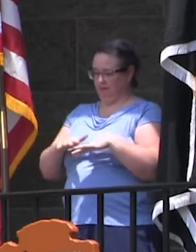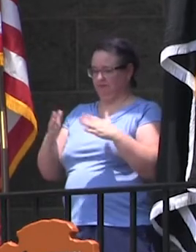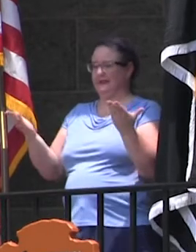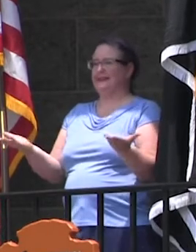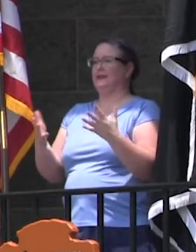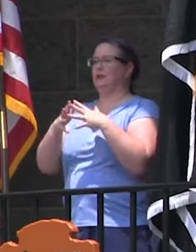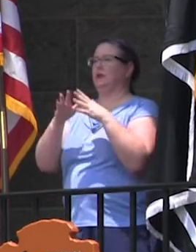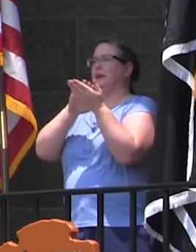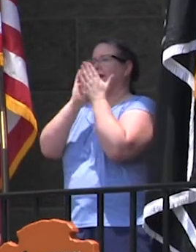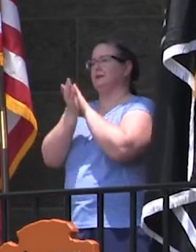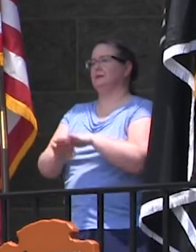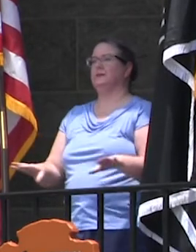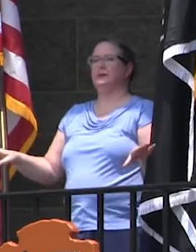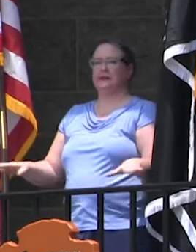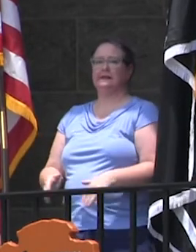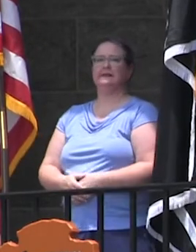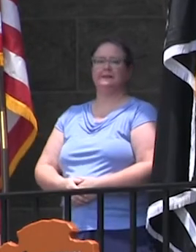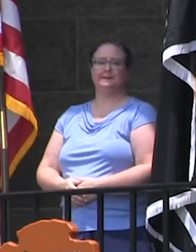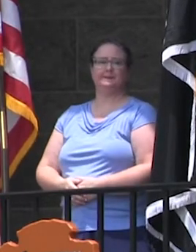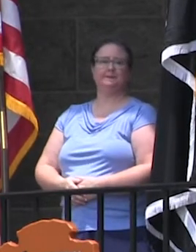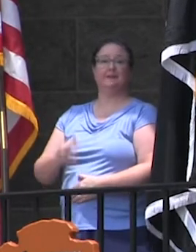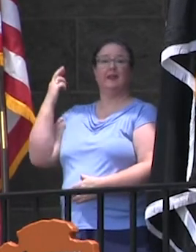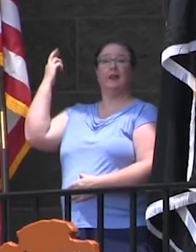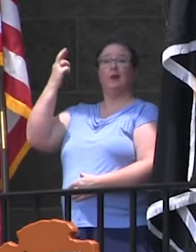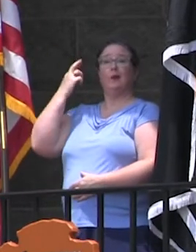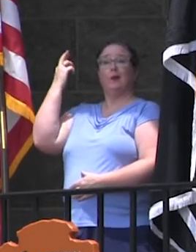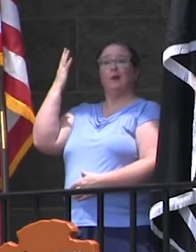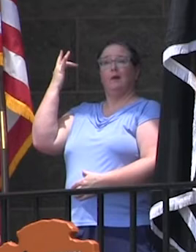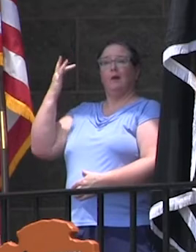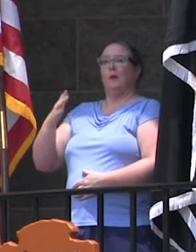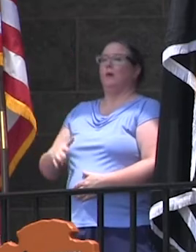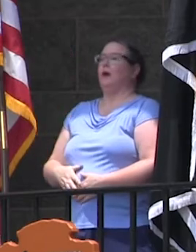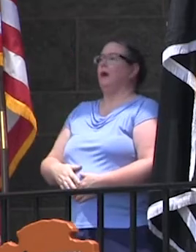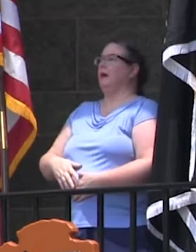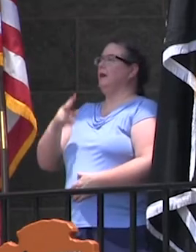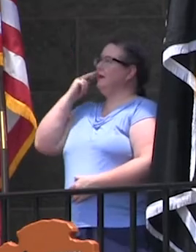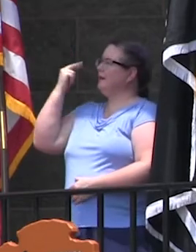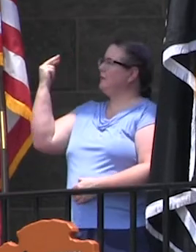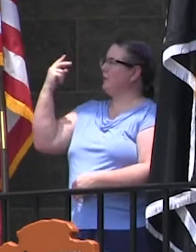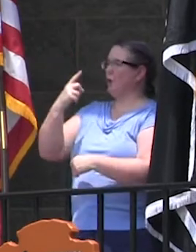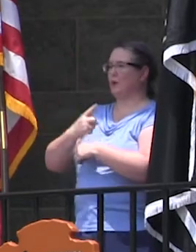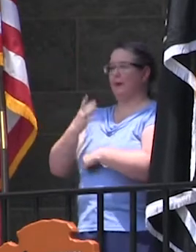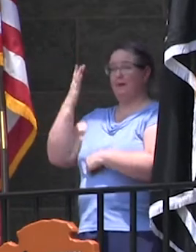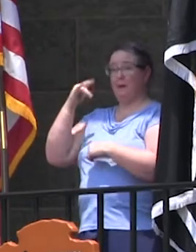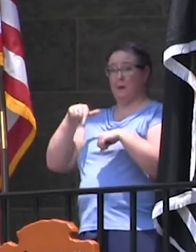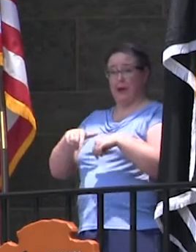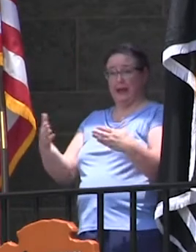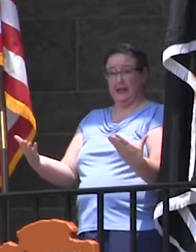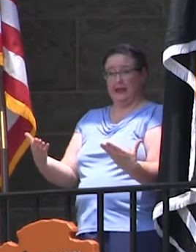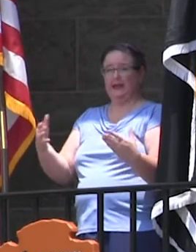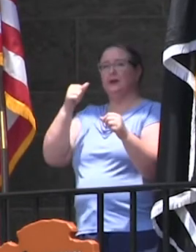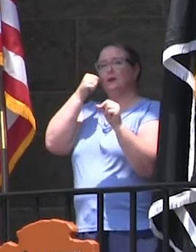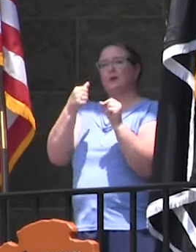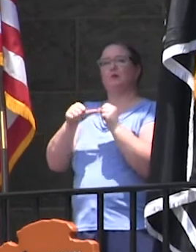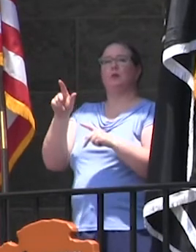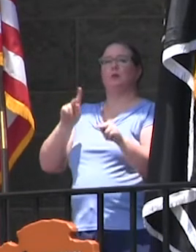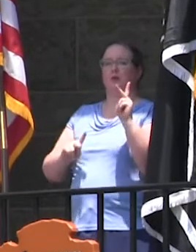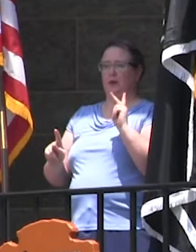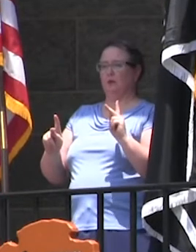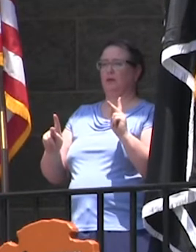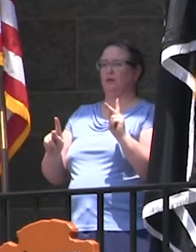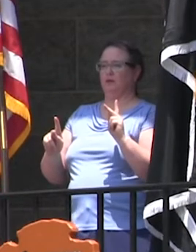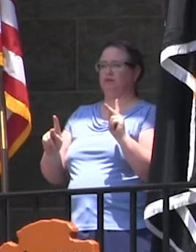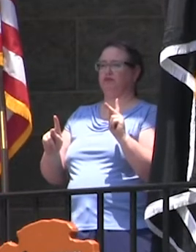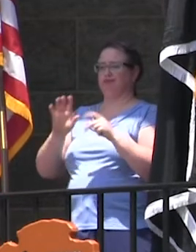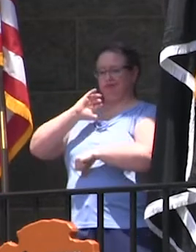peace. But the reason there is a Memorial Day, the reason that we are gathered here, is to remember those who made